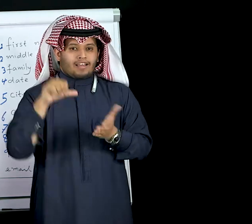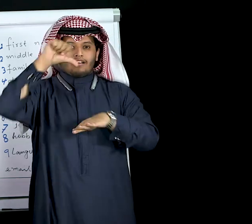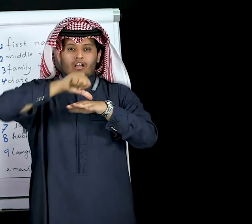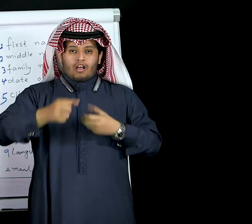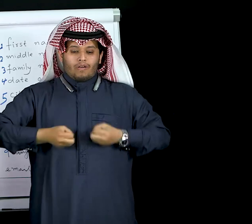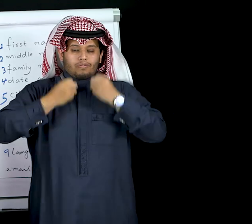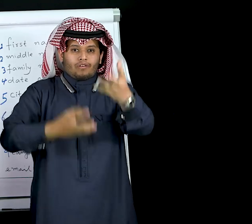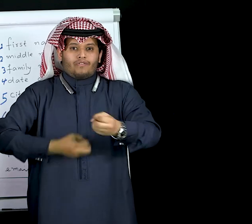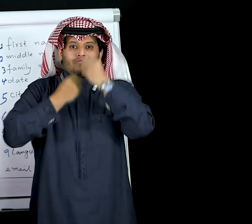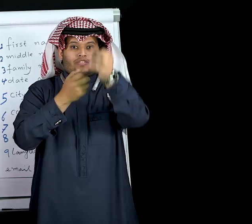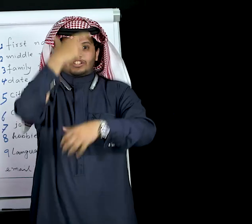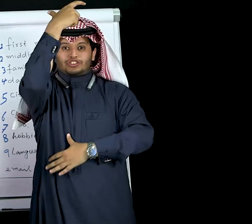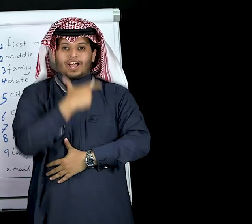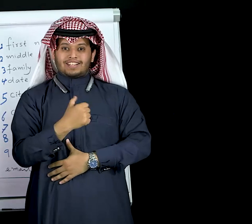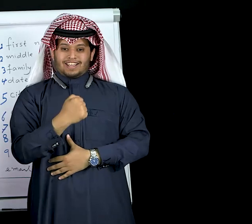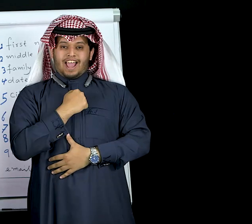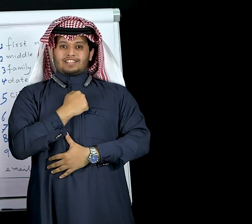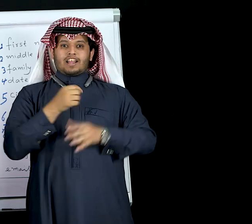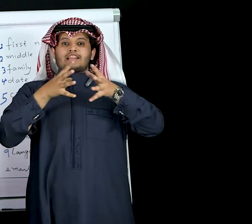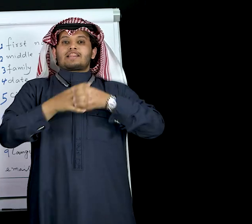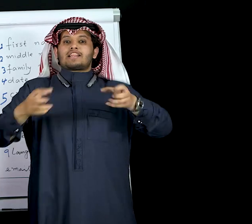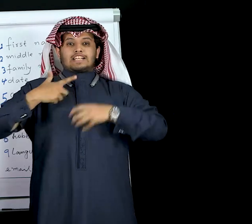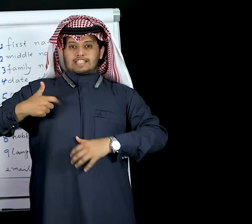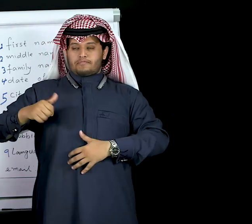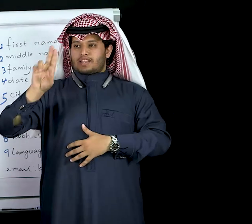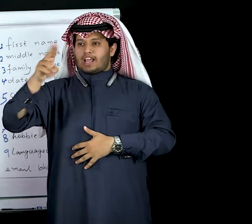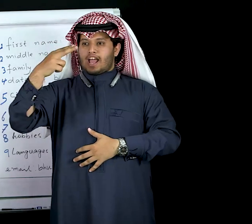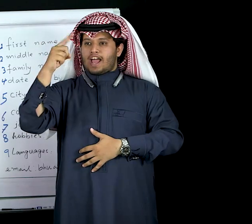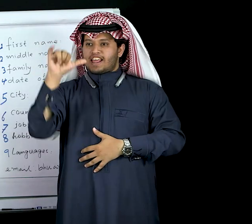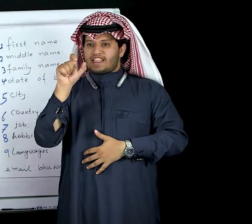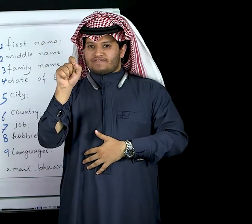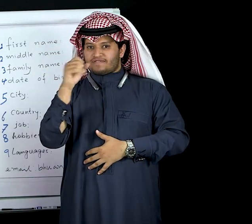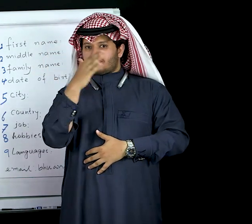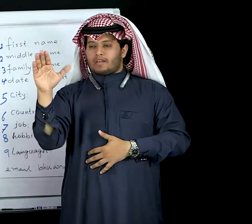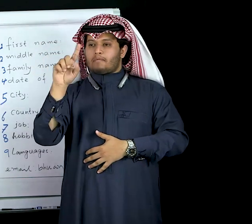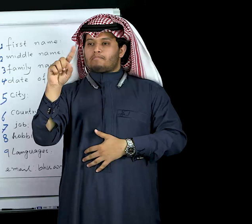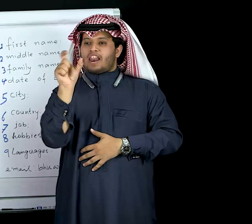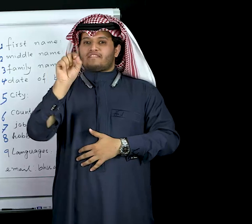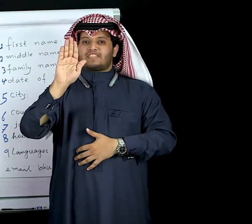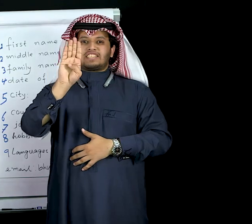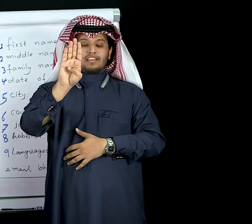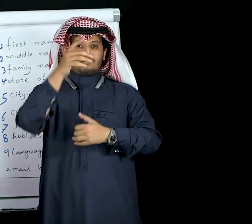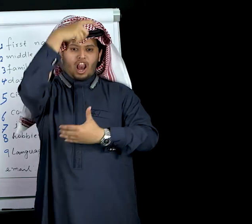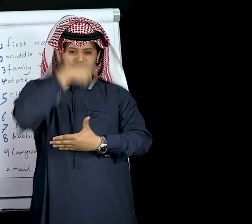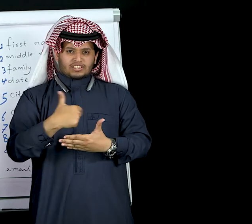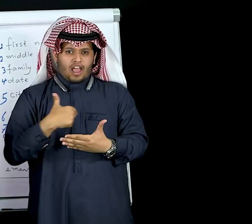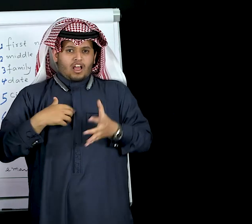number 26. This will teach you how to write information